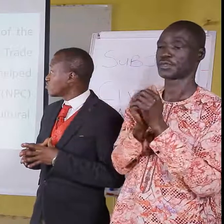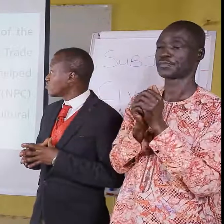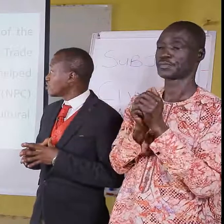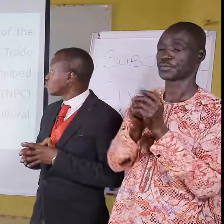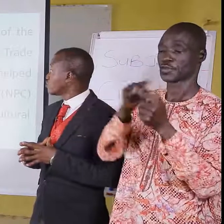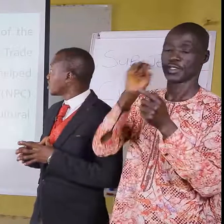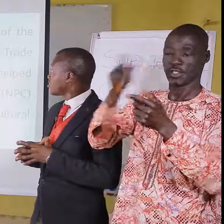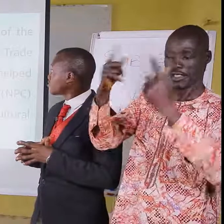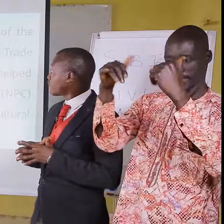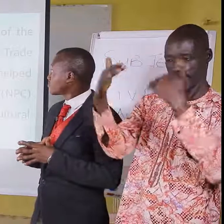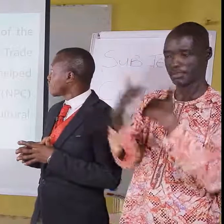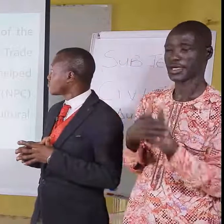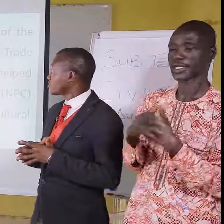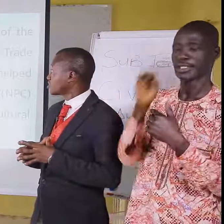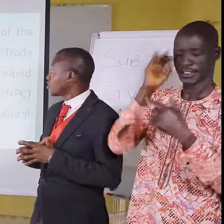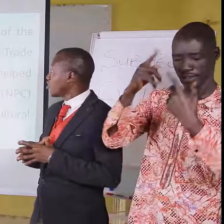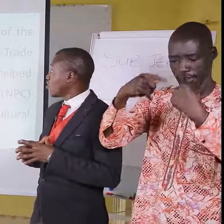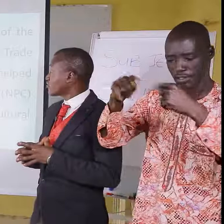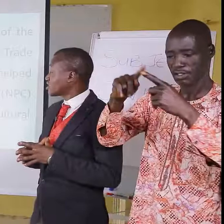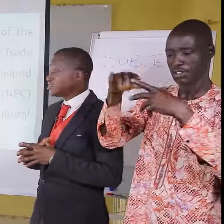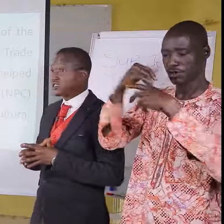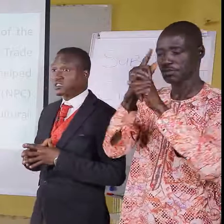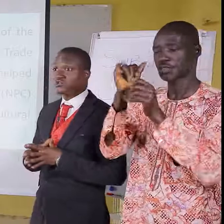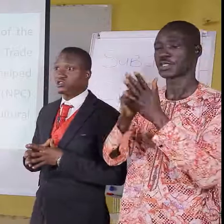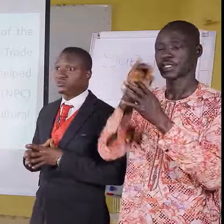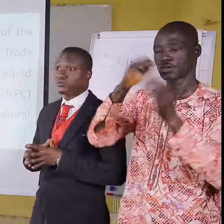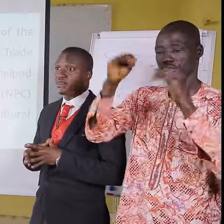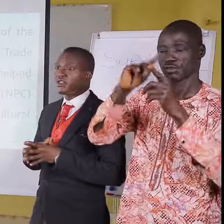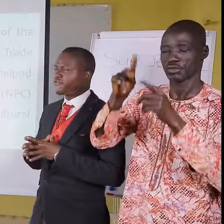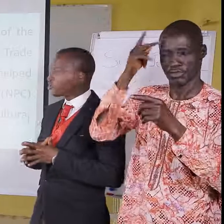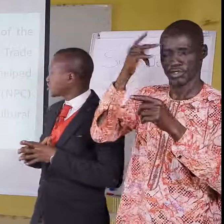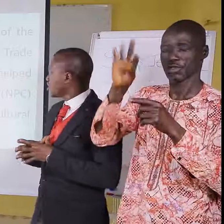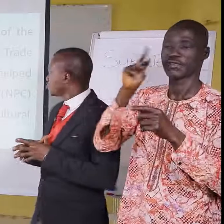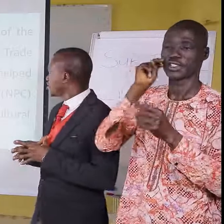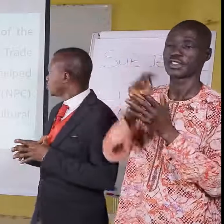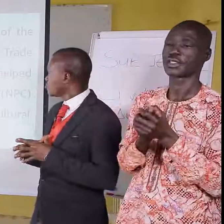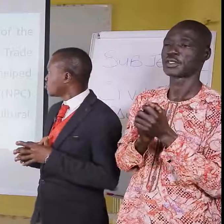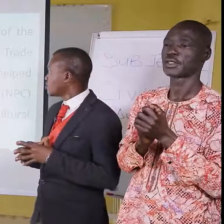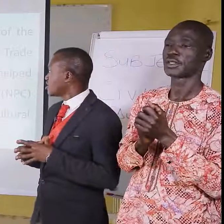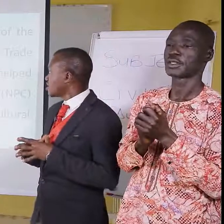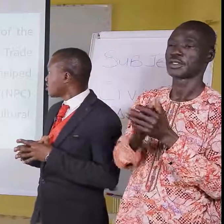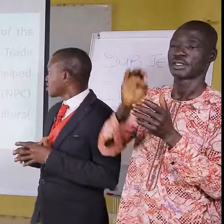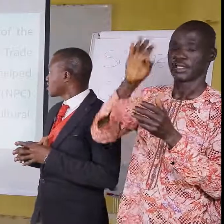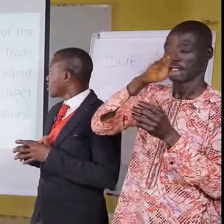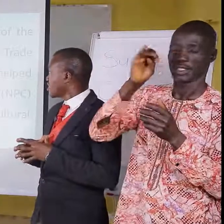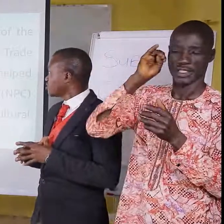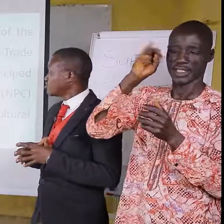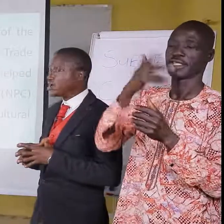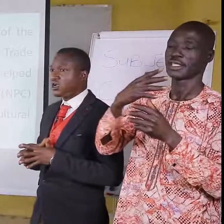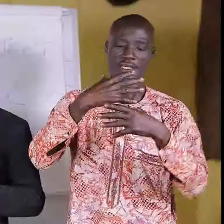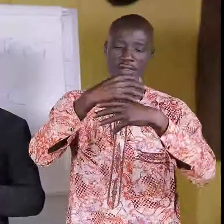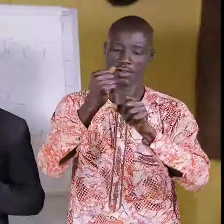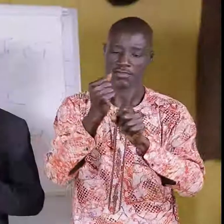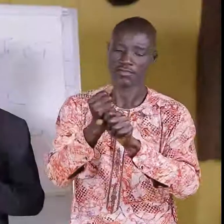all know, we were told that he was the first vice president of Northern Teachers Association, the first trade union in northern